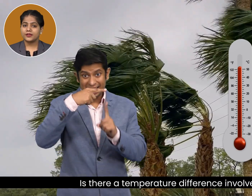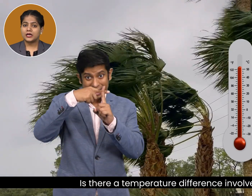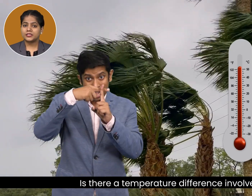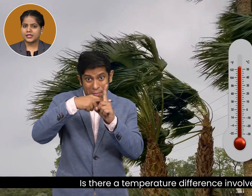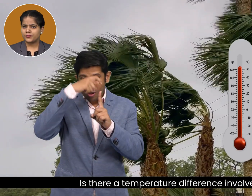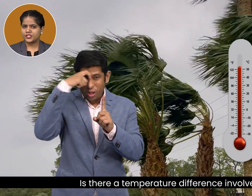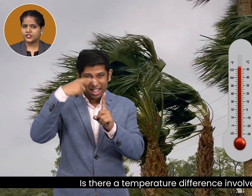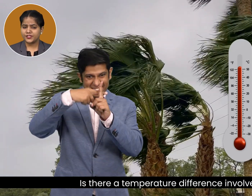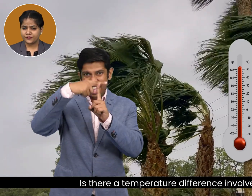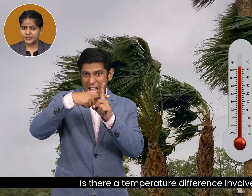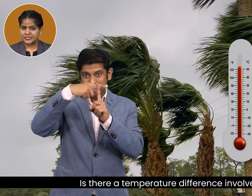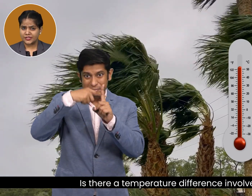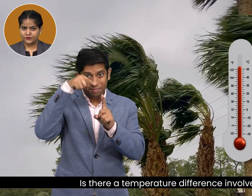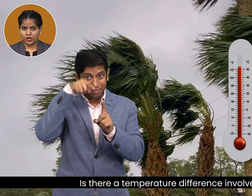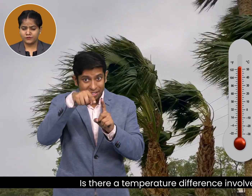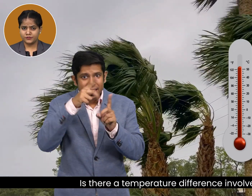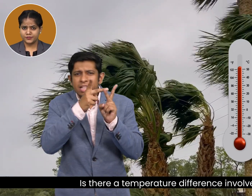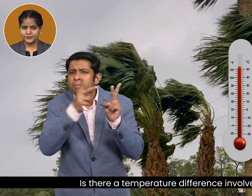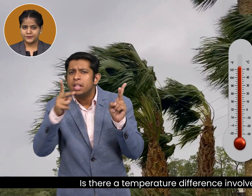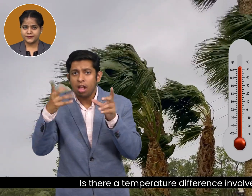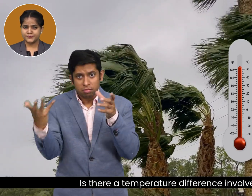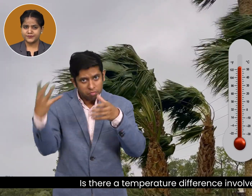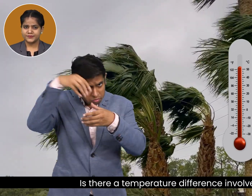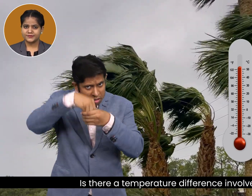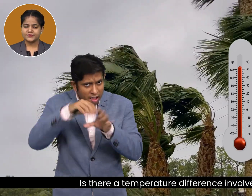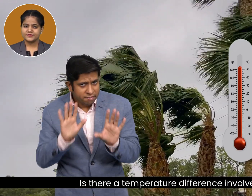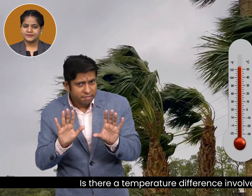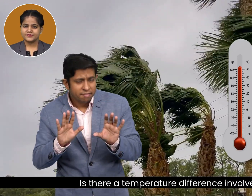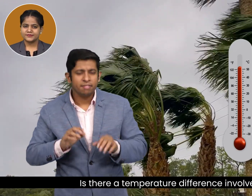Is there a temperature difference involved?